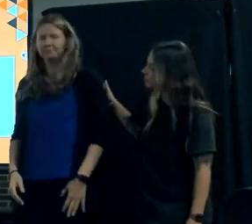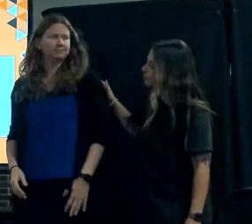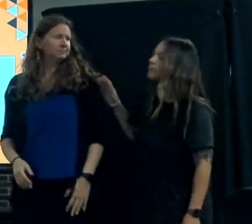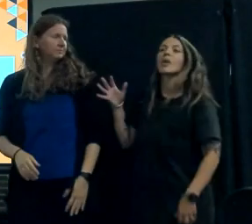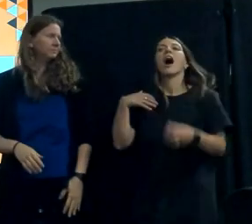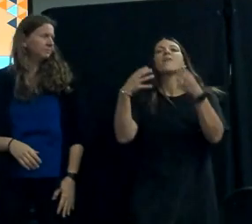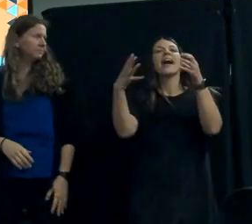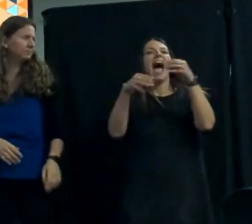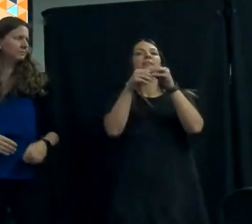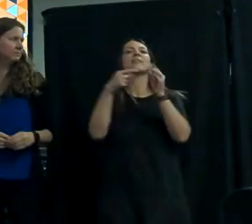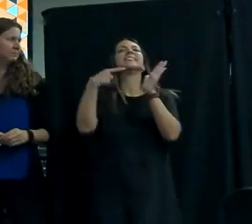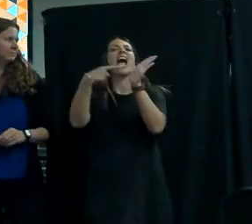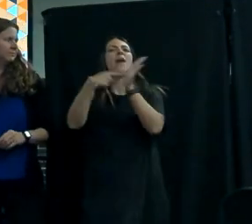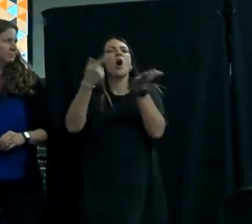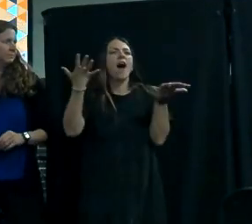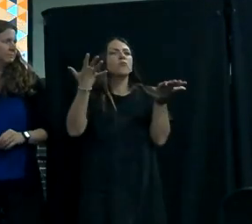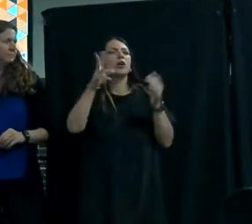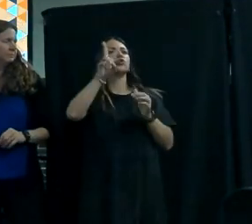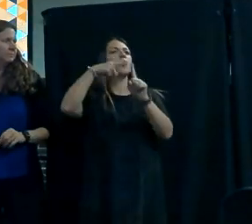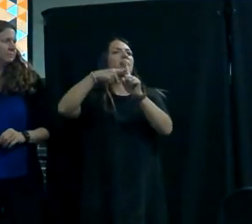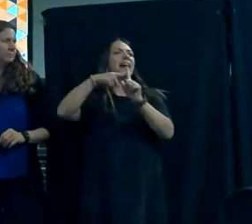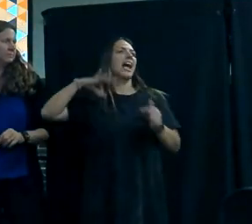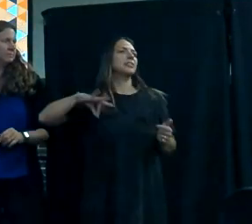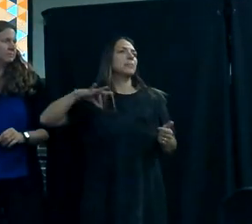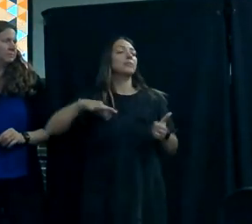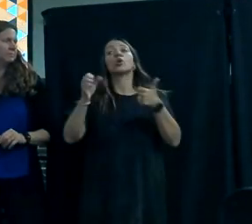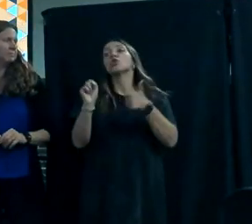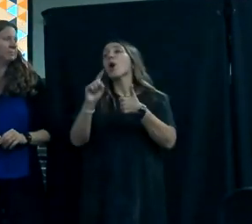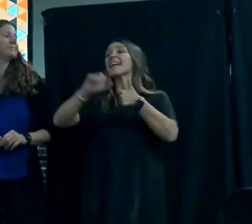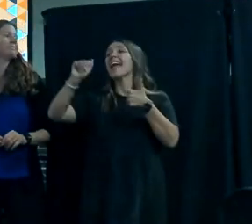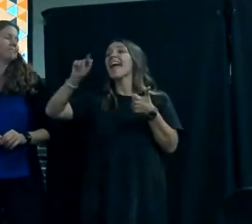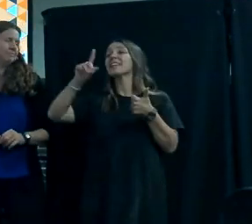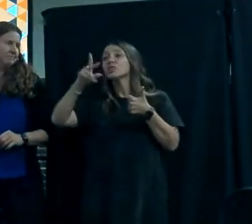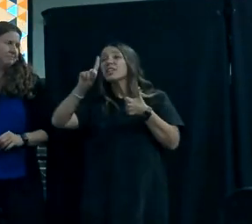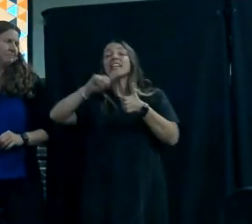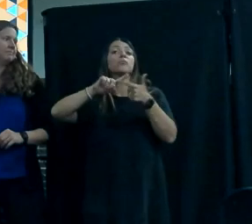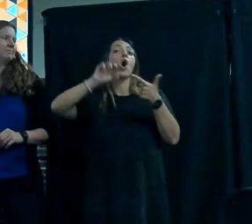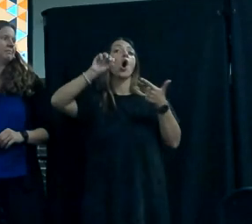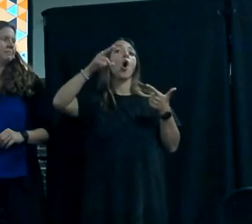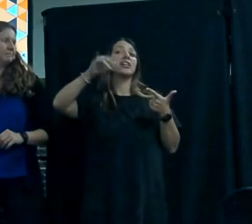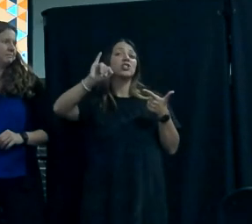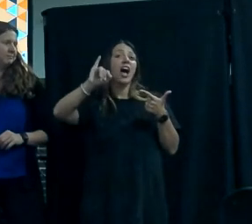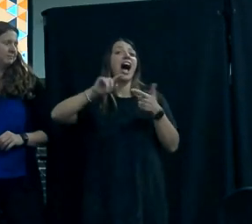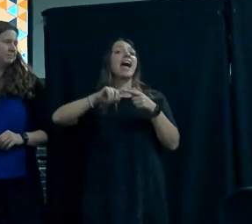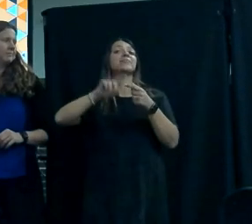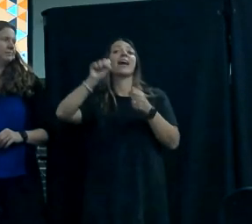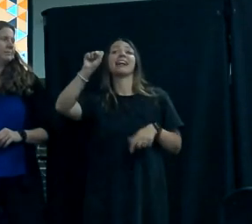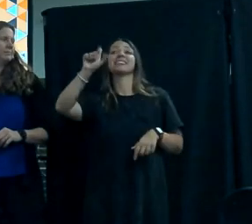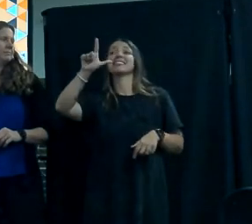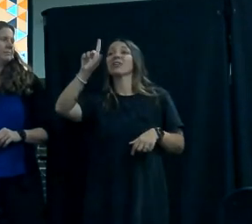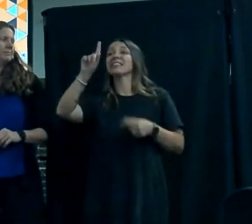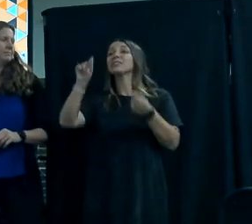with additional disabilities, because we're seeing such growth in them. I want to also add these